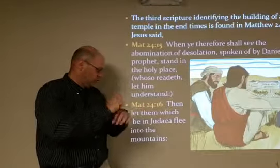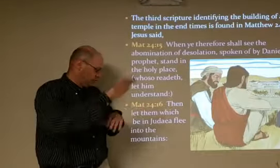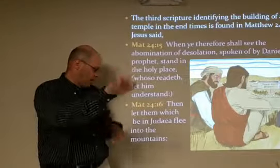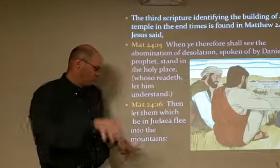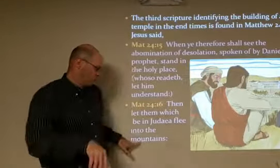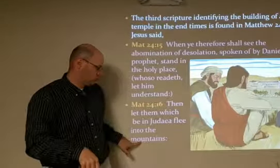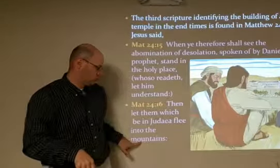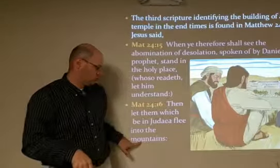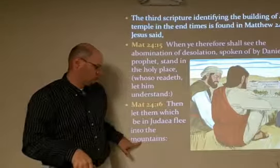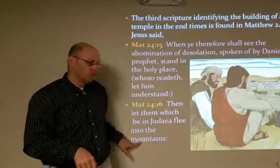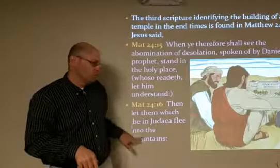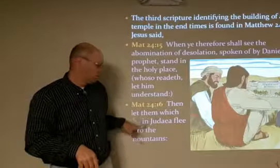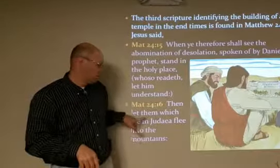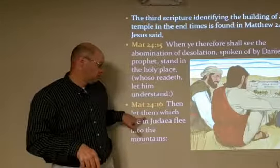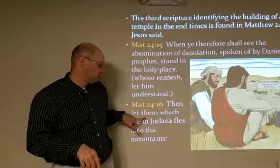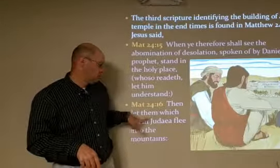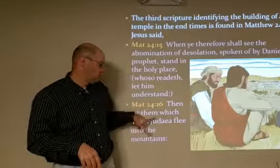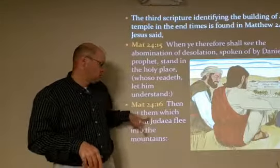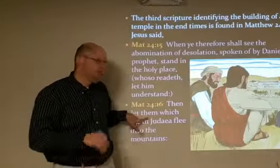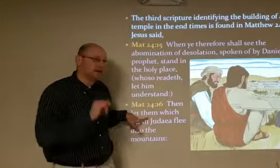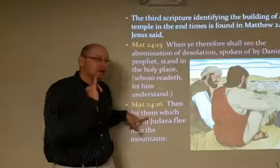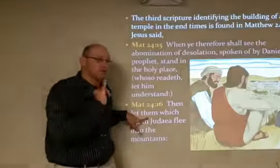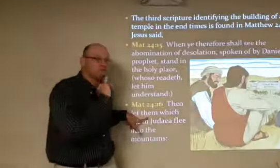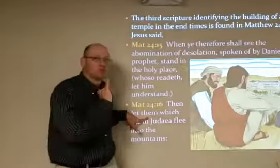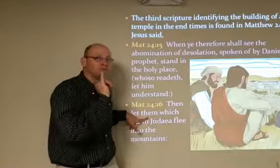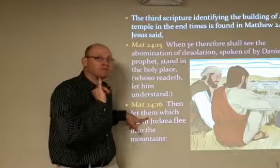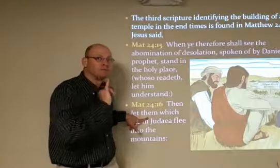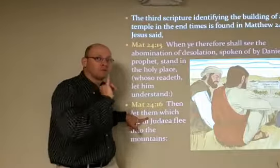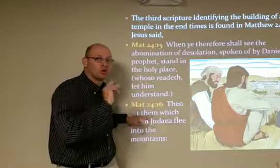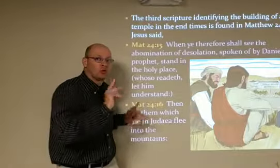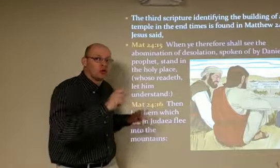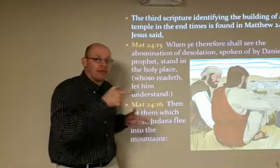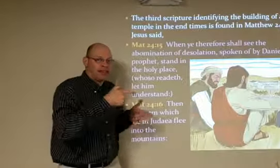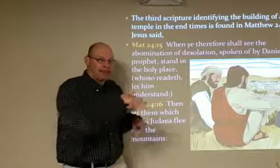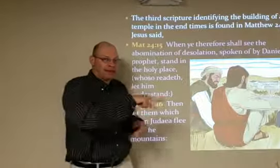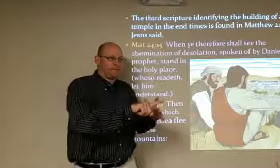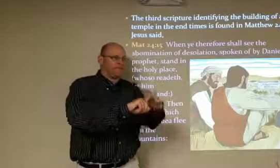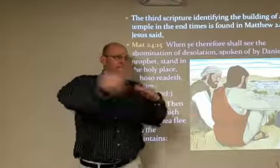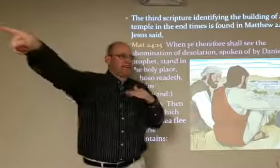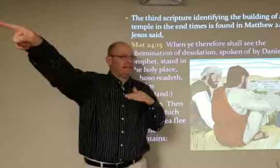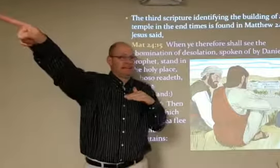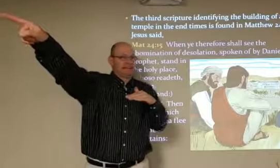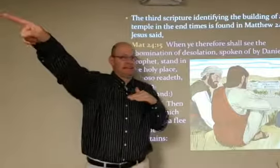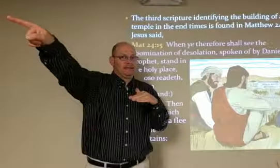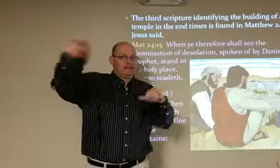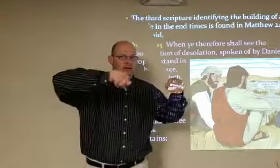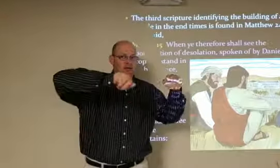be in Judea flee into the mountains. Them is regarding Israel. Let them flee into